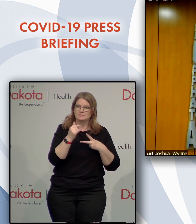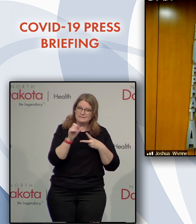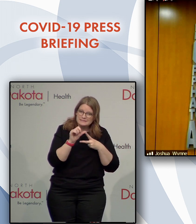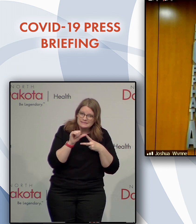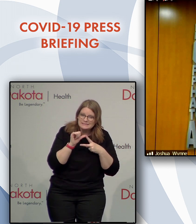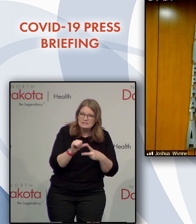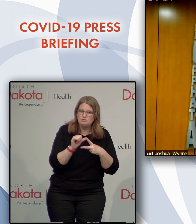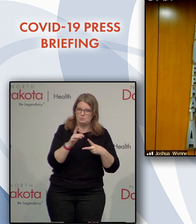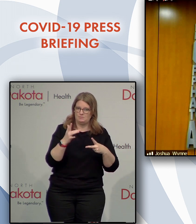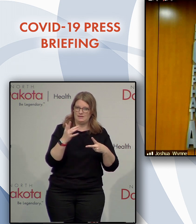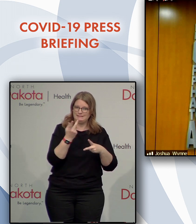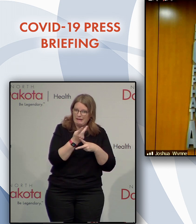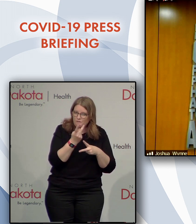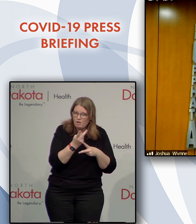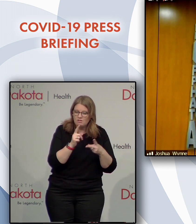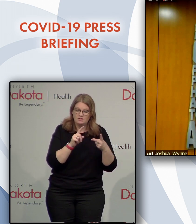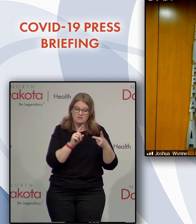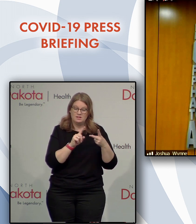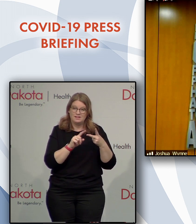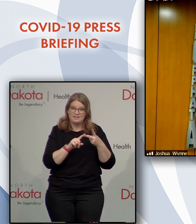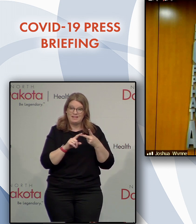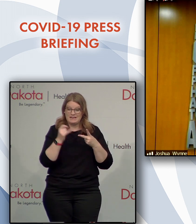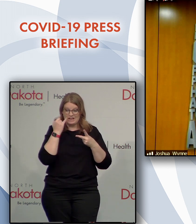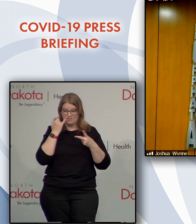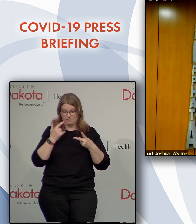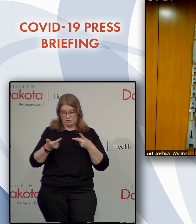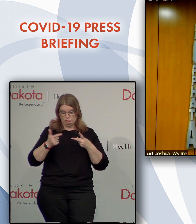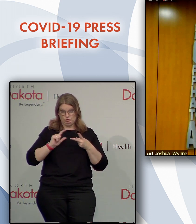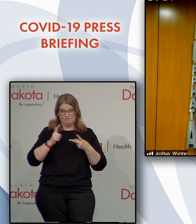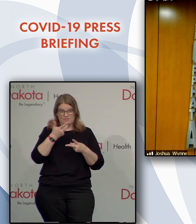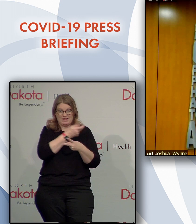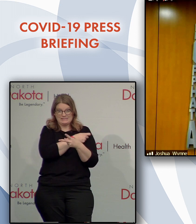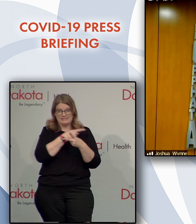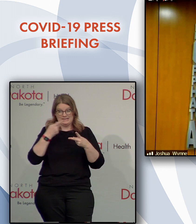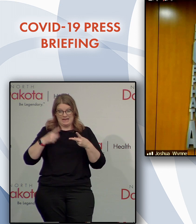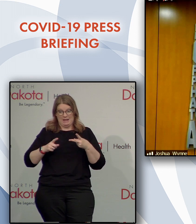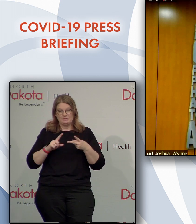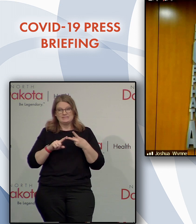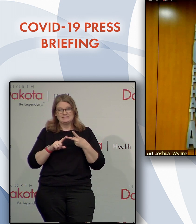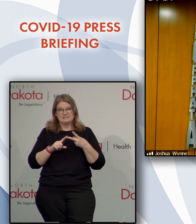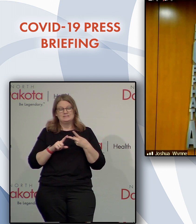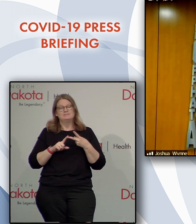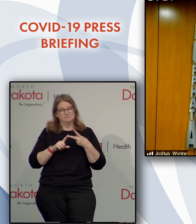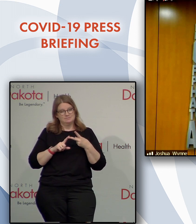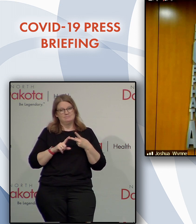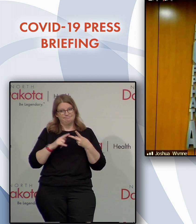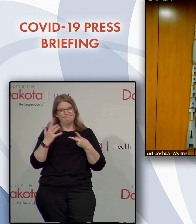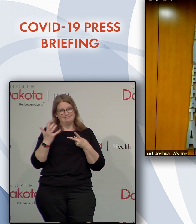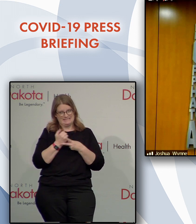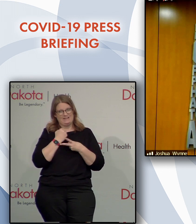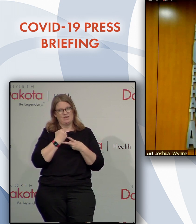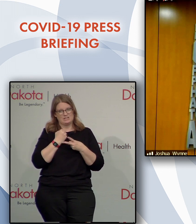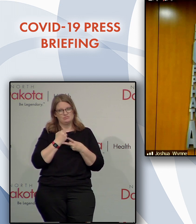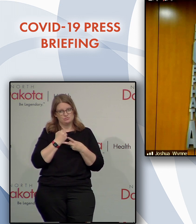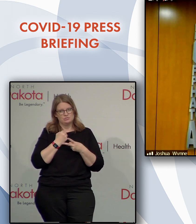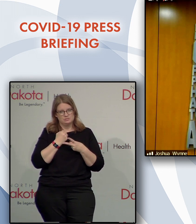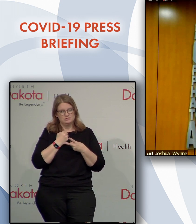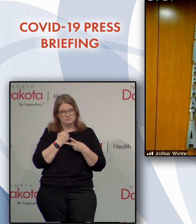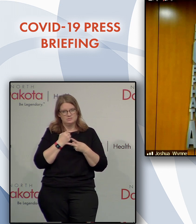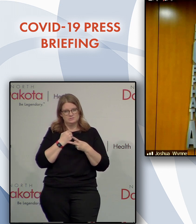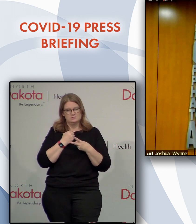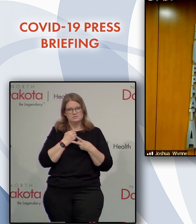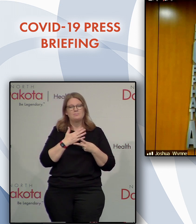the holidays and do all of the things you're doing now to limit the spread of the virus, and